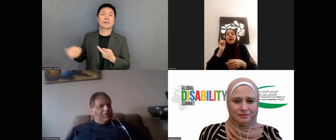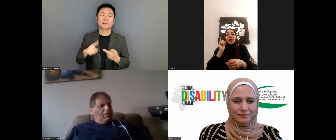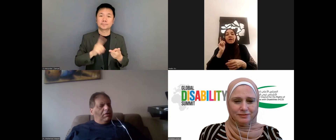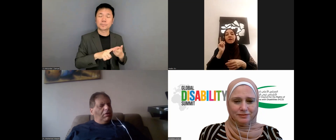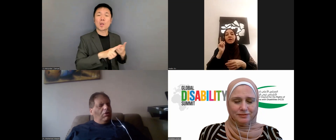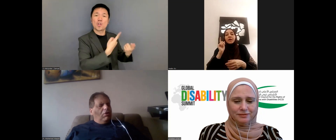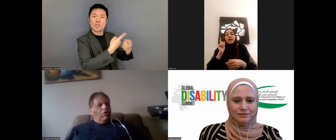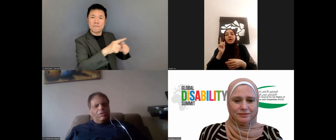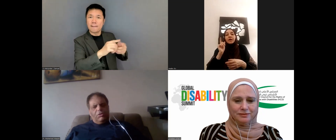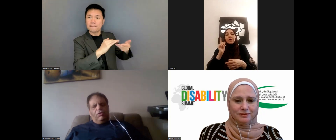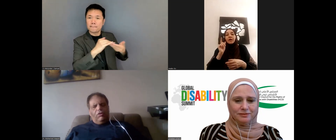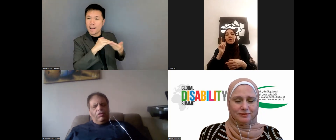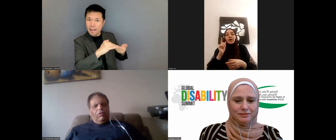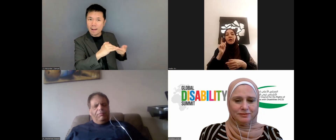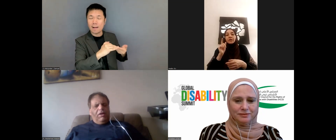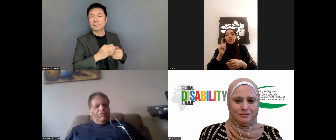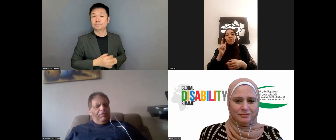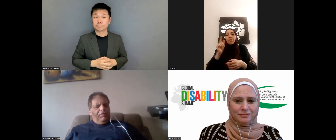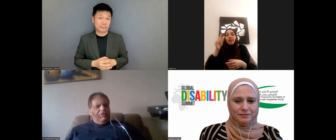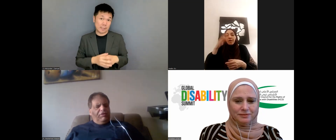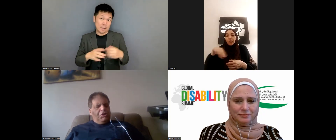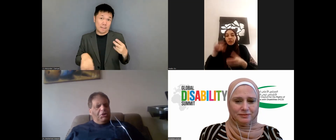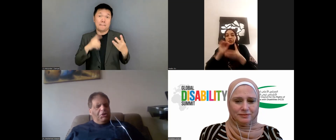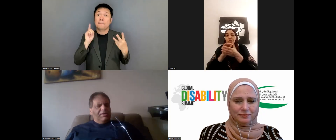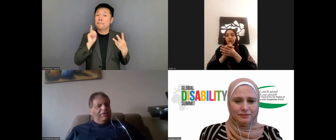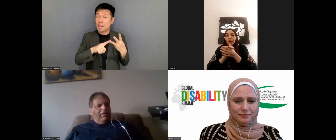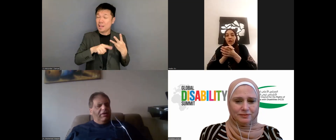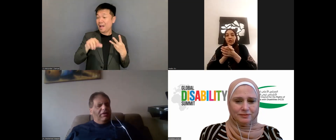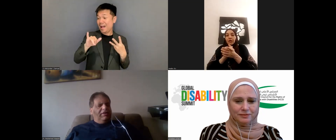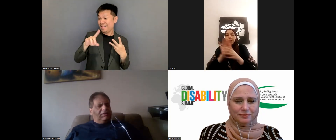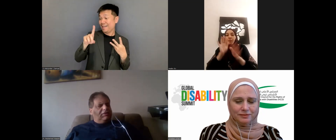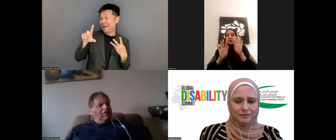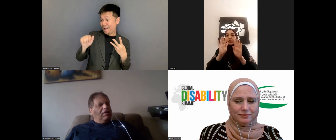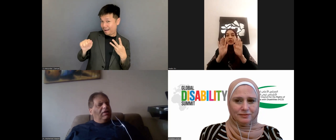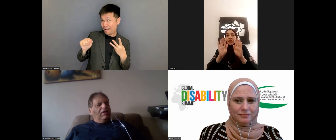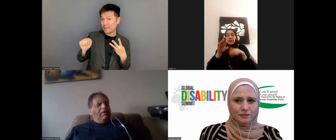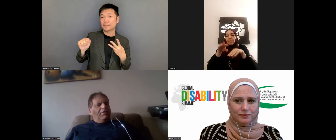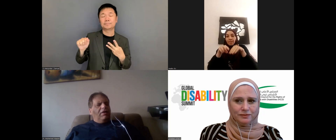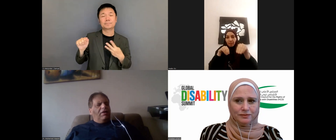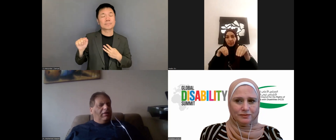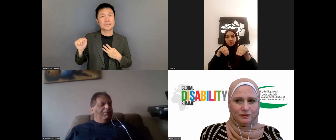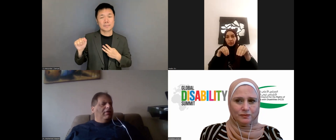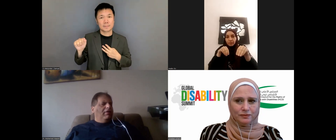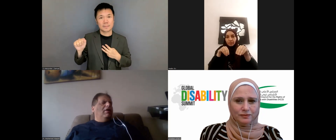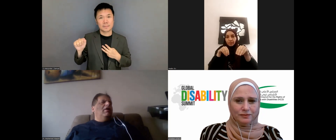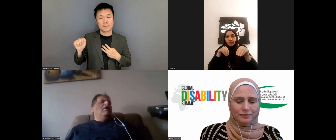partners, also on behalf of the International Disability Alliance,